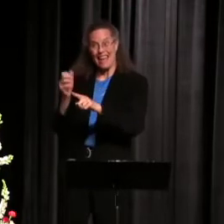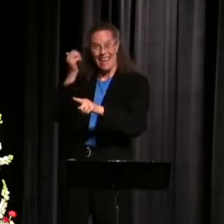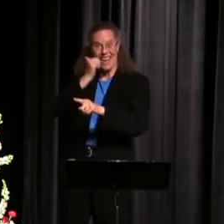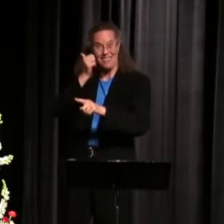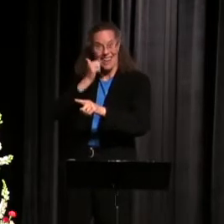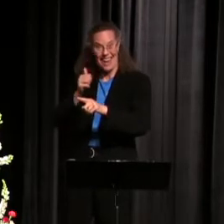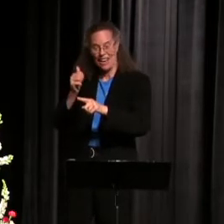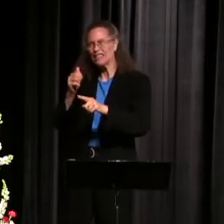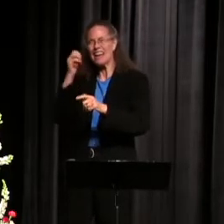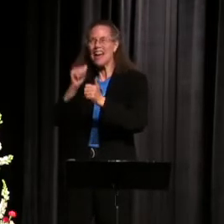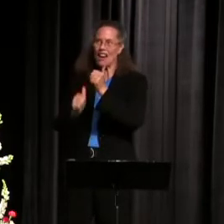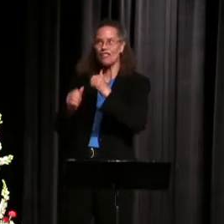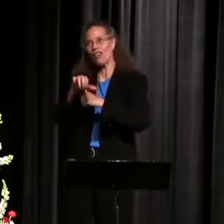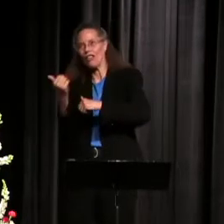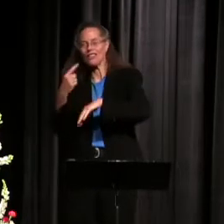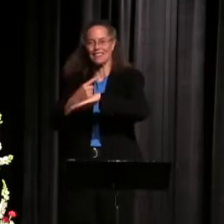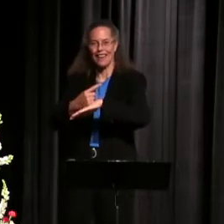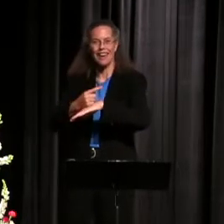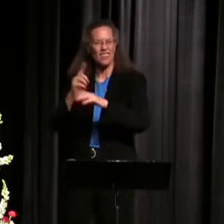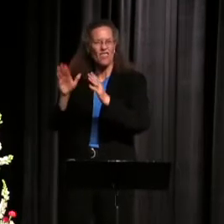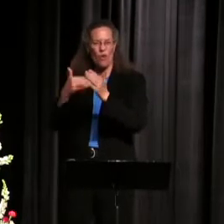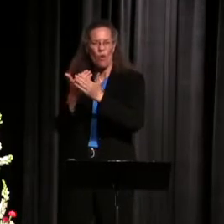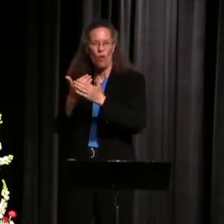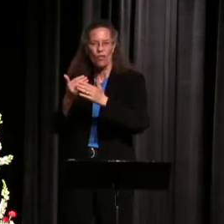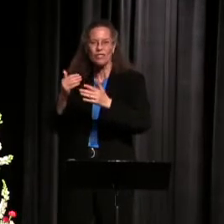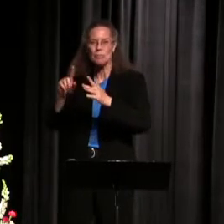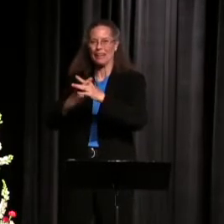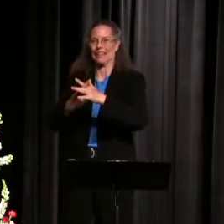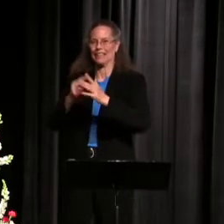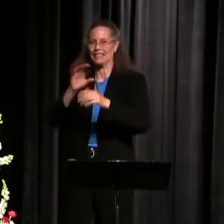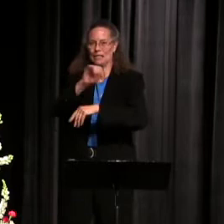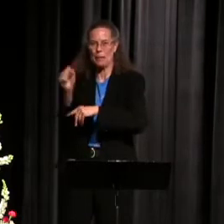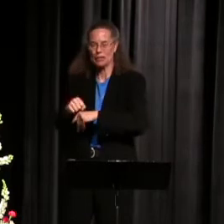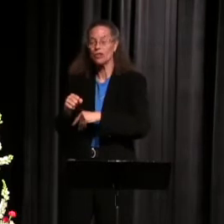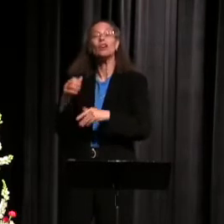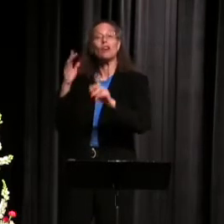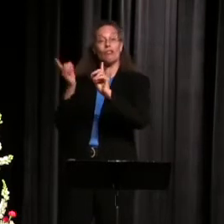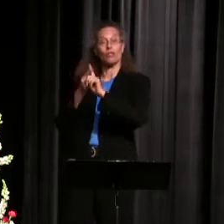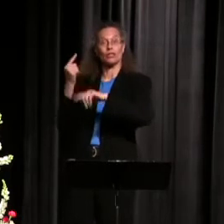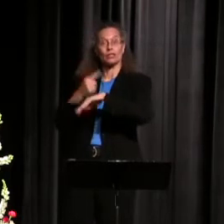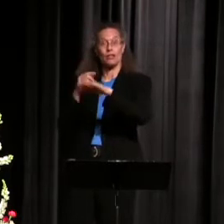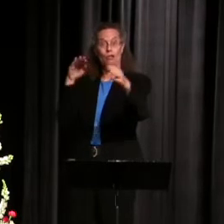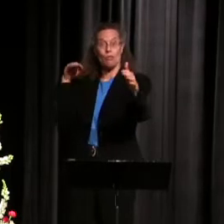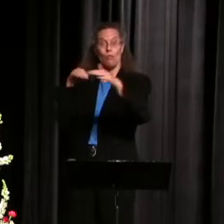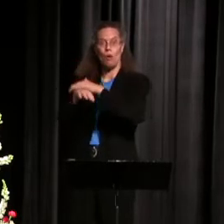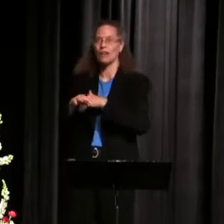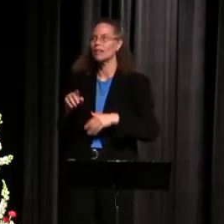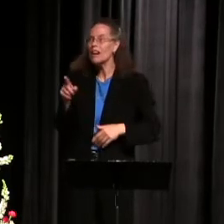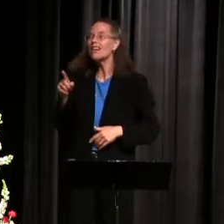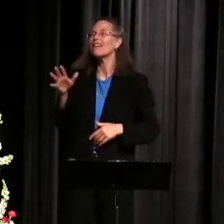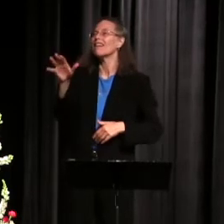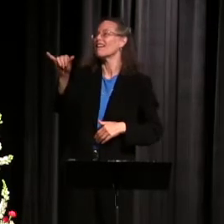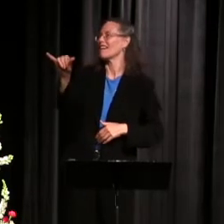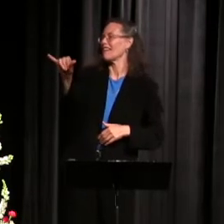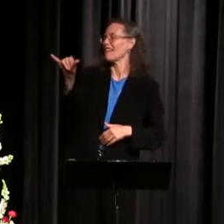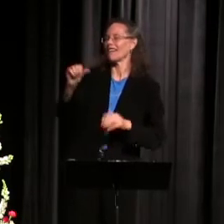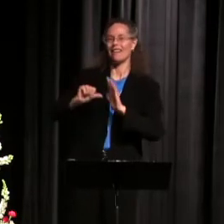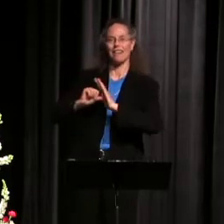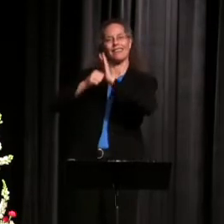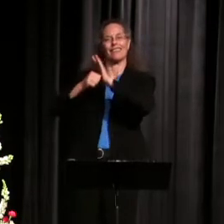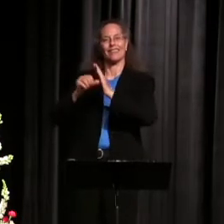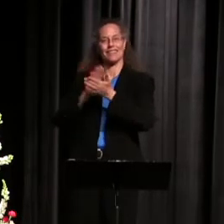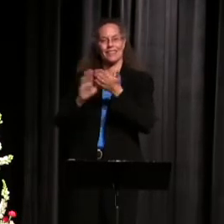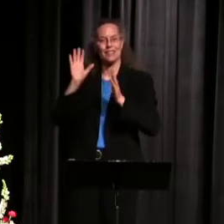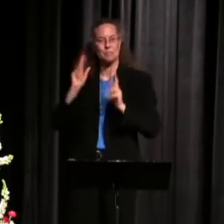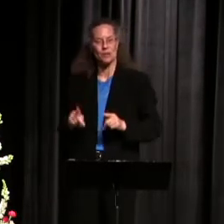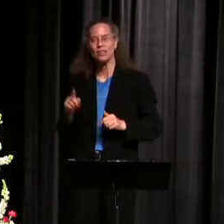second semester. From the first day I walked into his room, I knew he was such a good person and a teacher. I also was able to experience how funny he